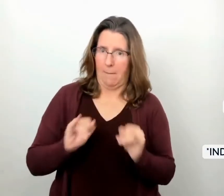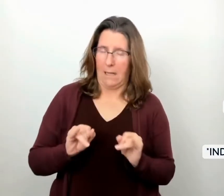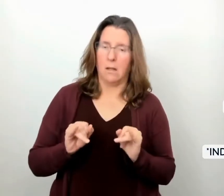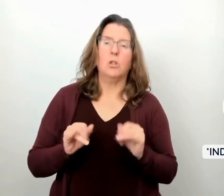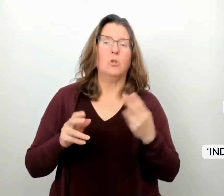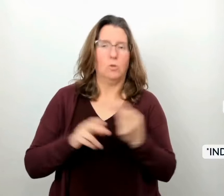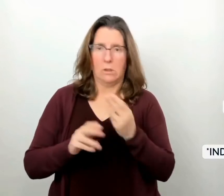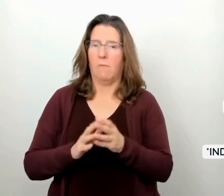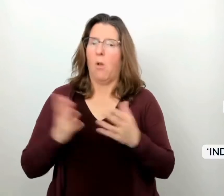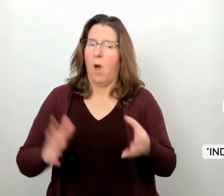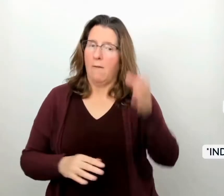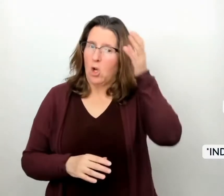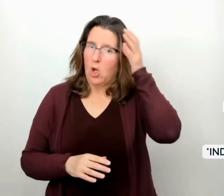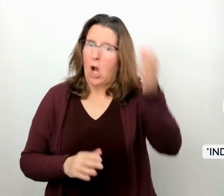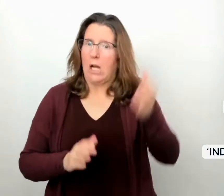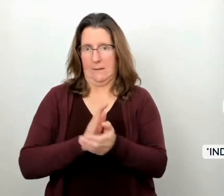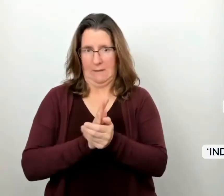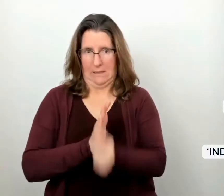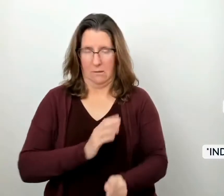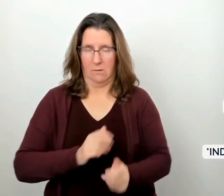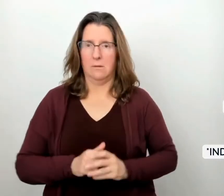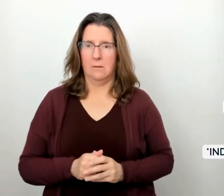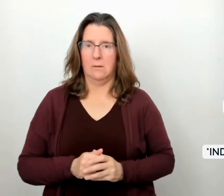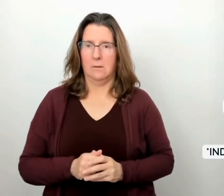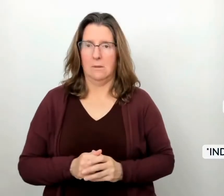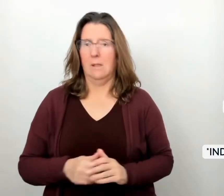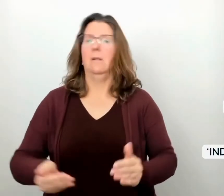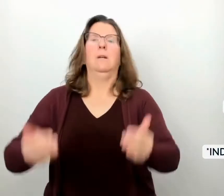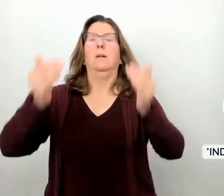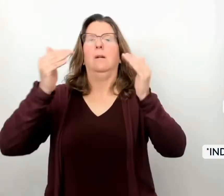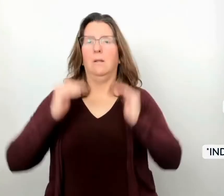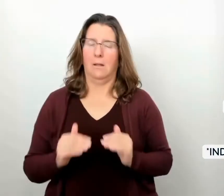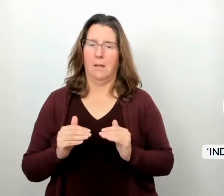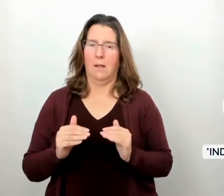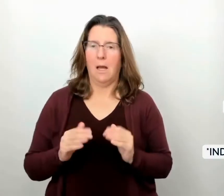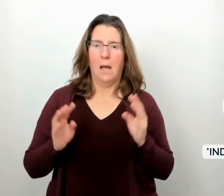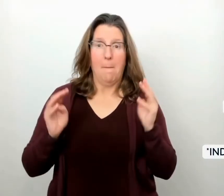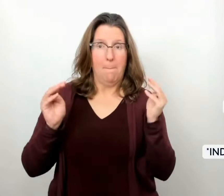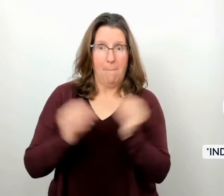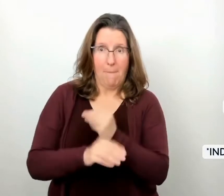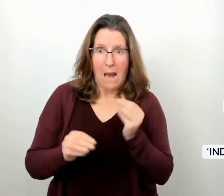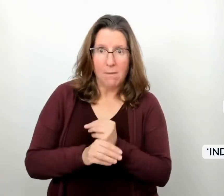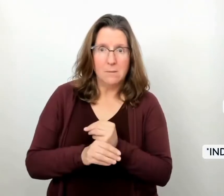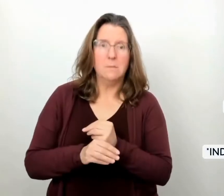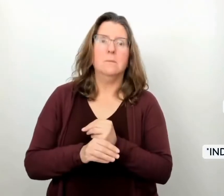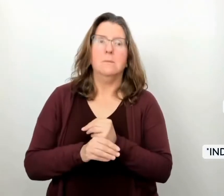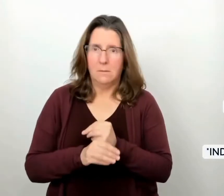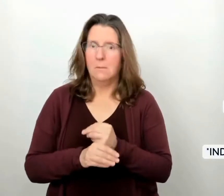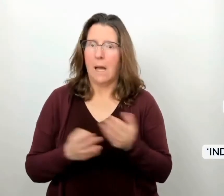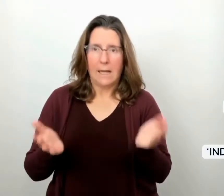something independently. This is very demanding on cognitive skills. Next is a math class, presumably a new math